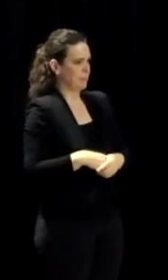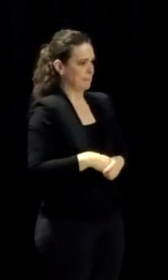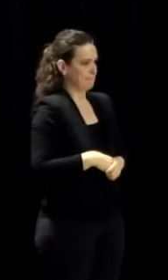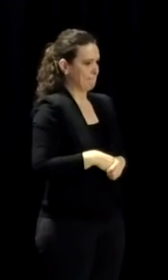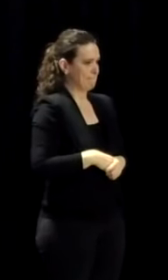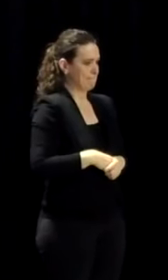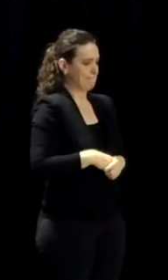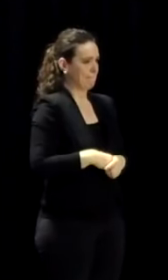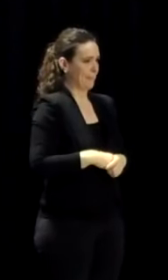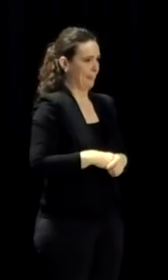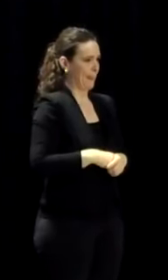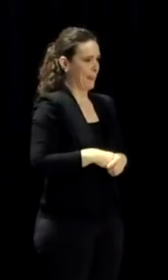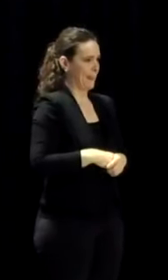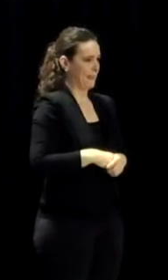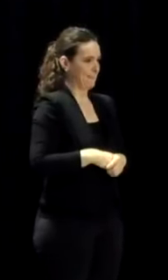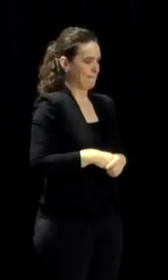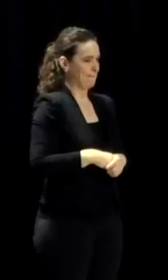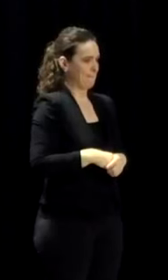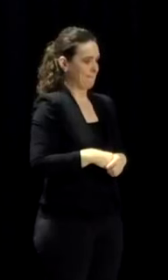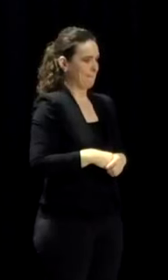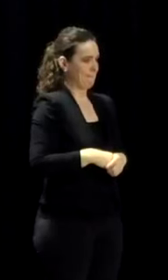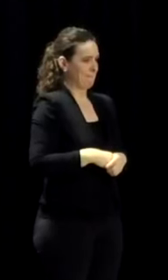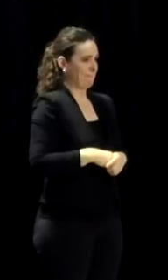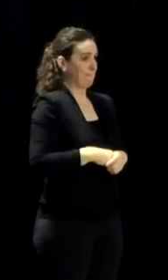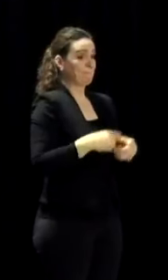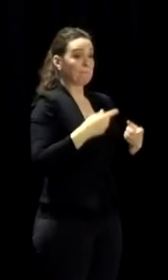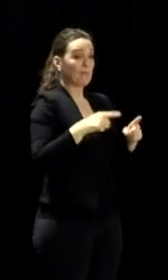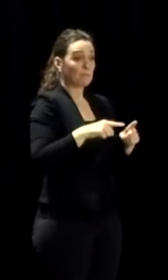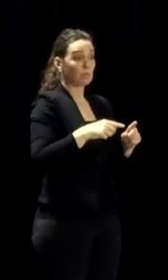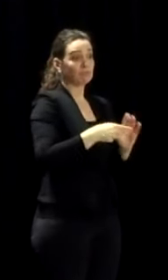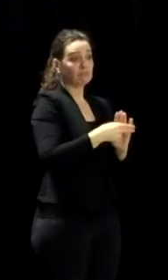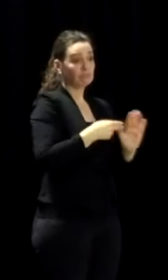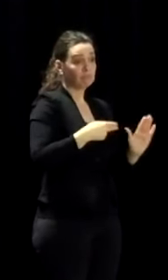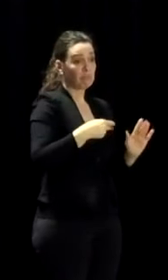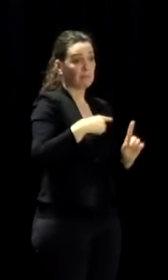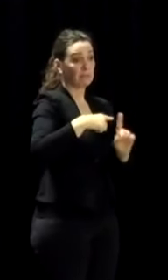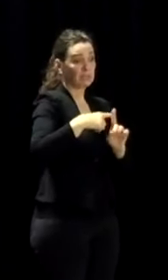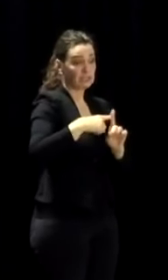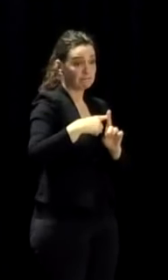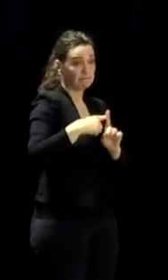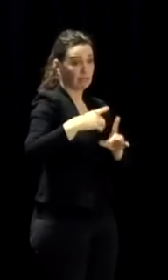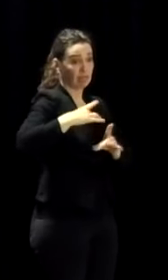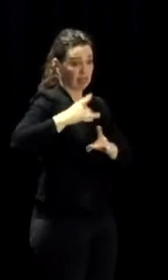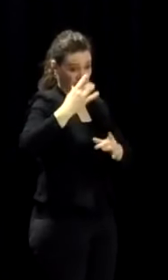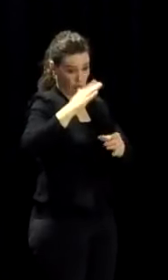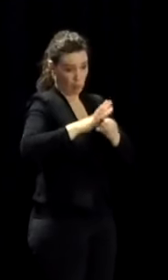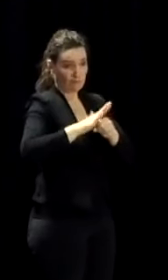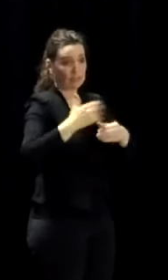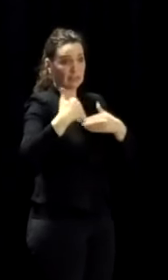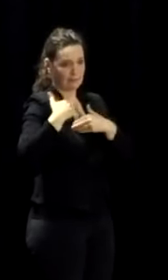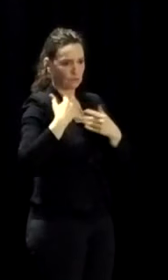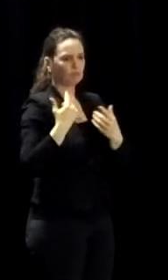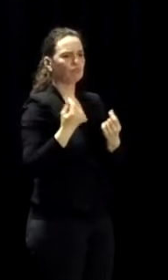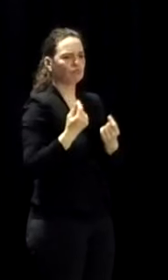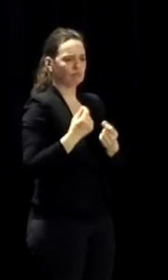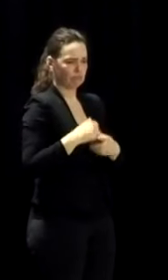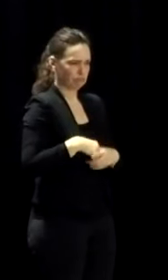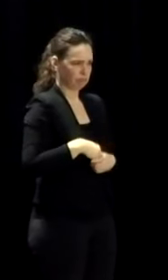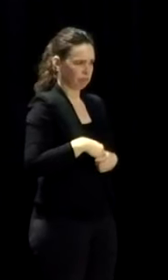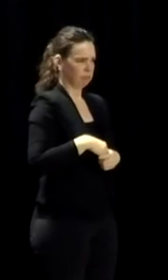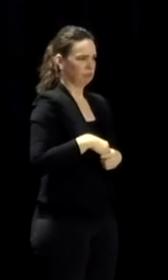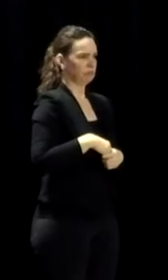works is that unless there is a gap in the investigation of the health department, we are not going to put out a release for